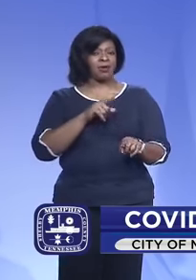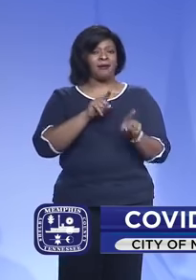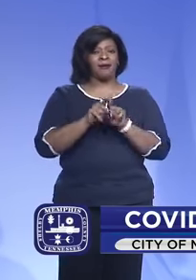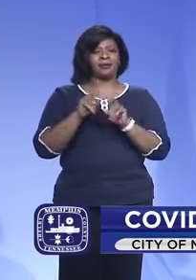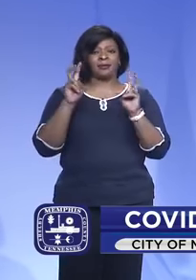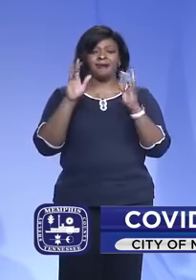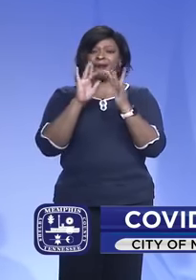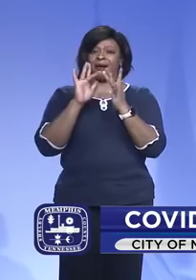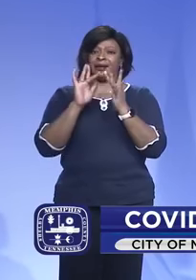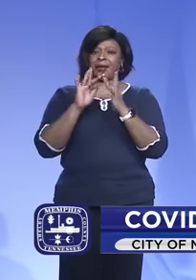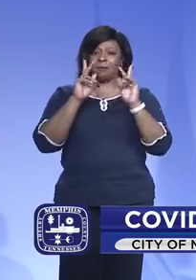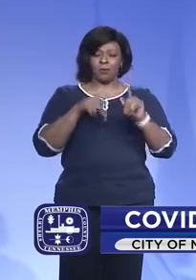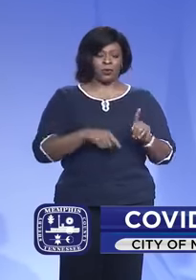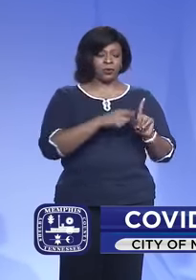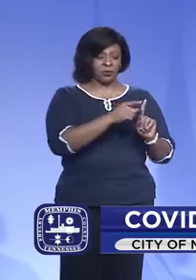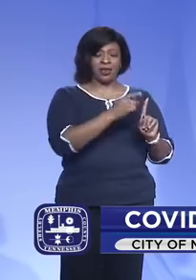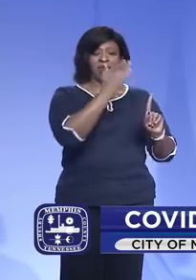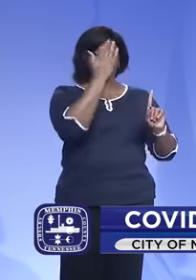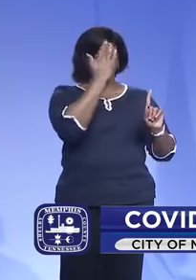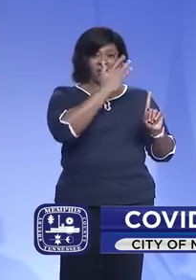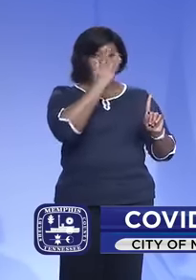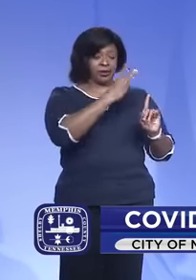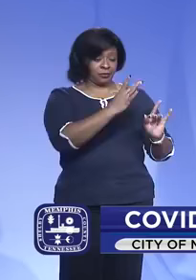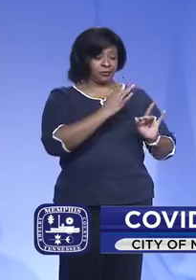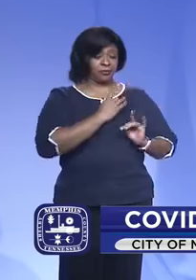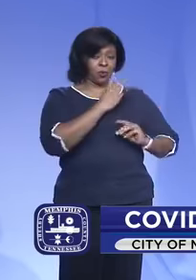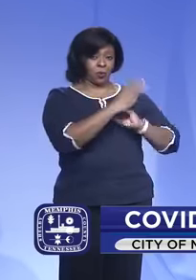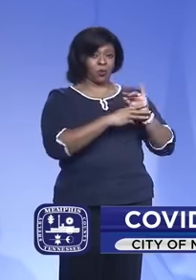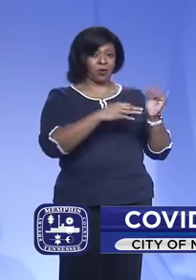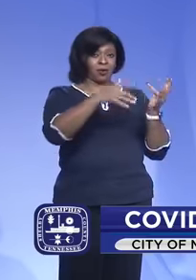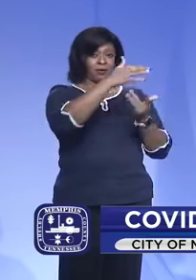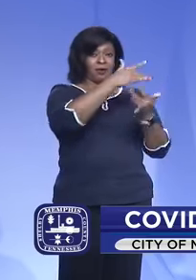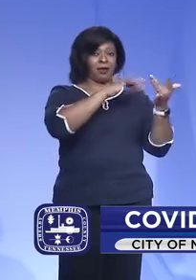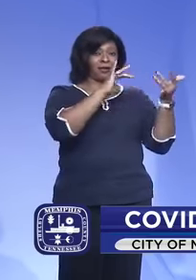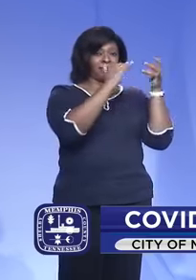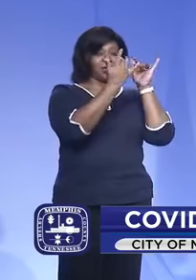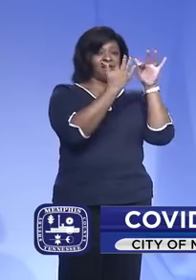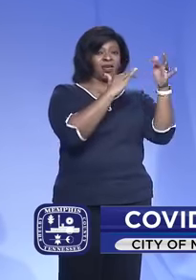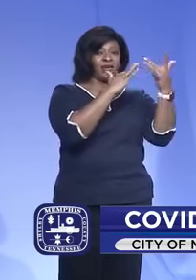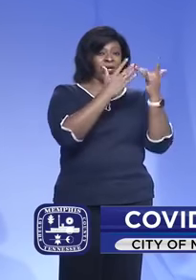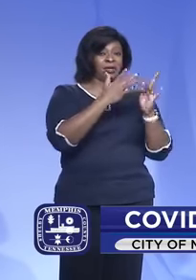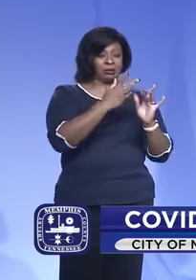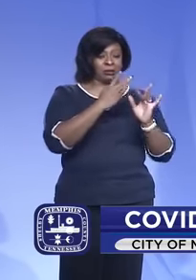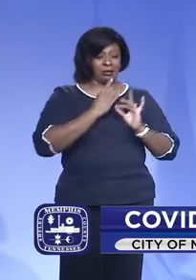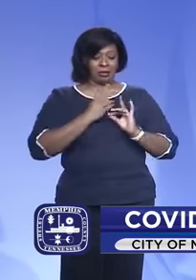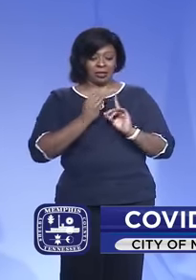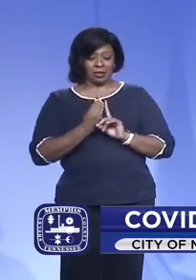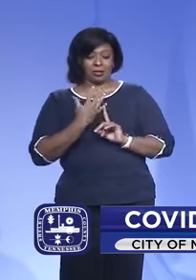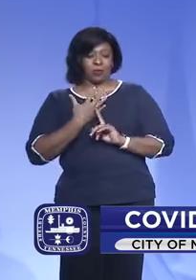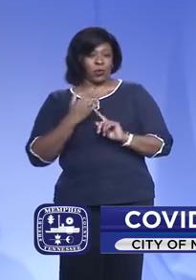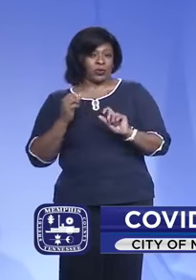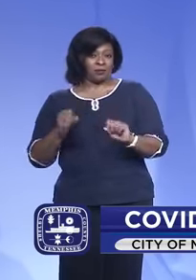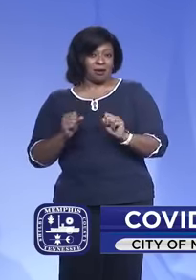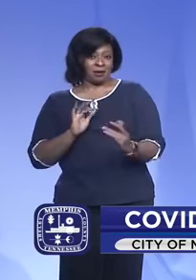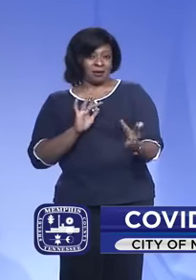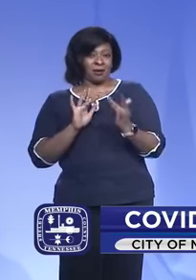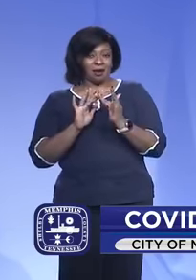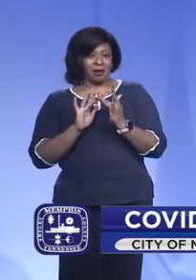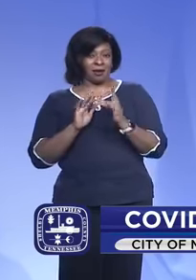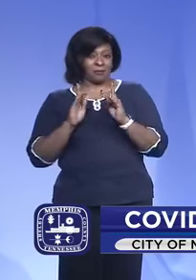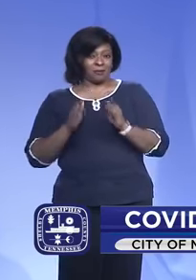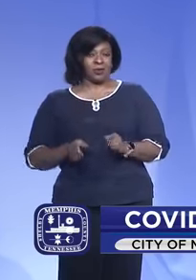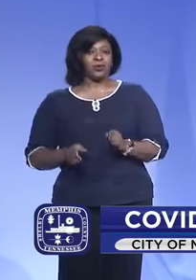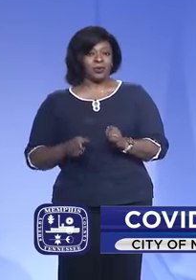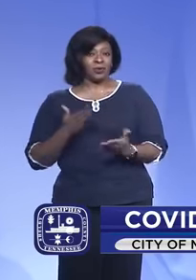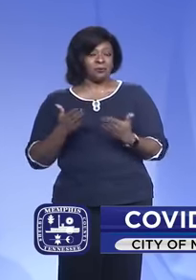contact because somebody has been out in the world and shedding the virus and you become exposed and we've identified you as a contact,